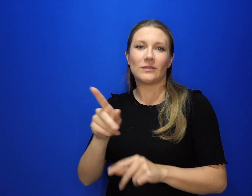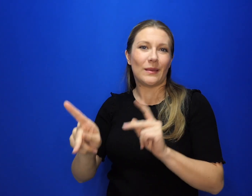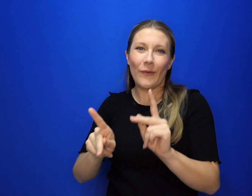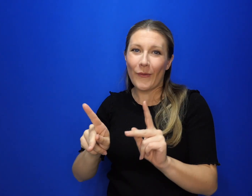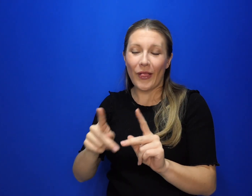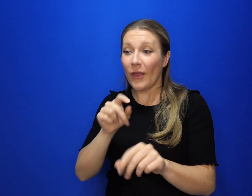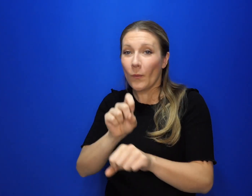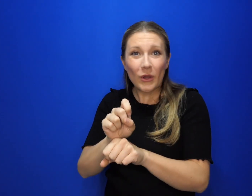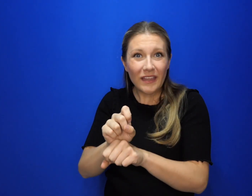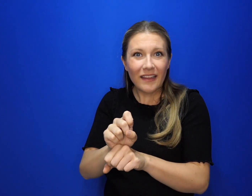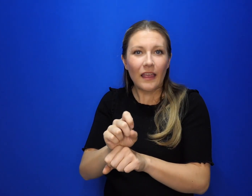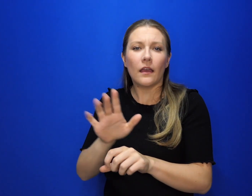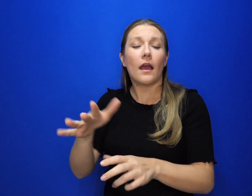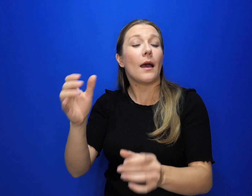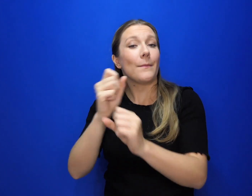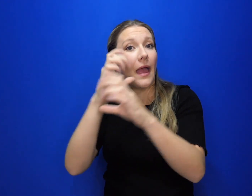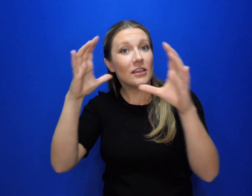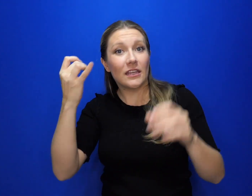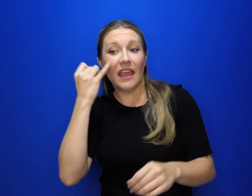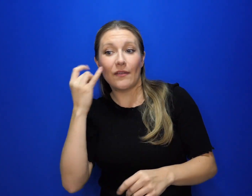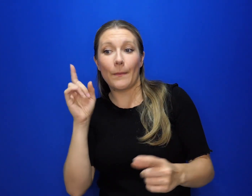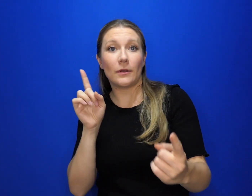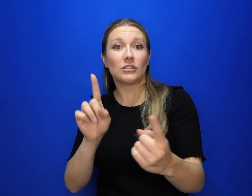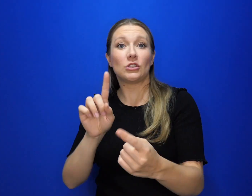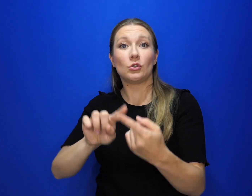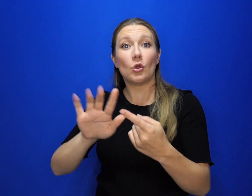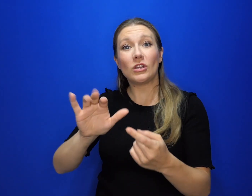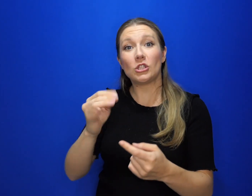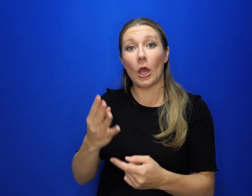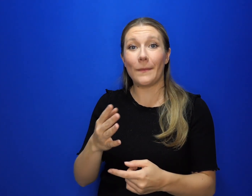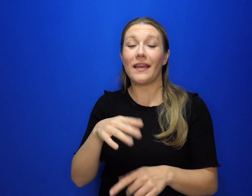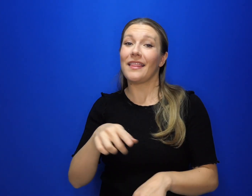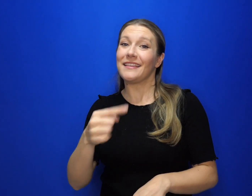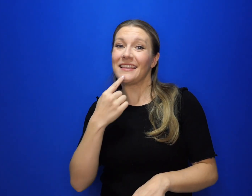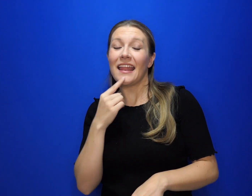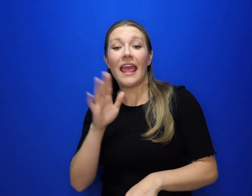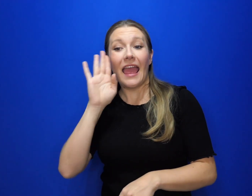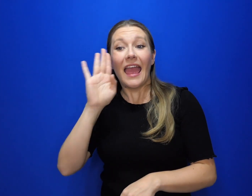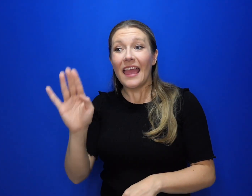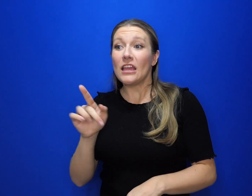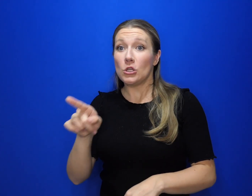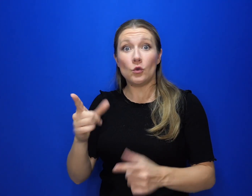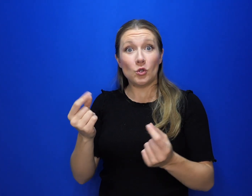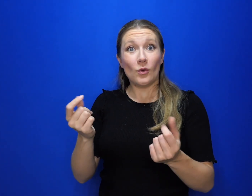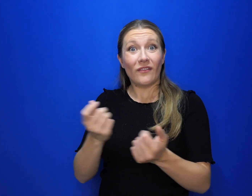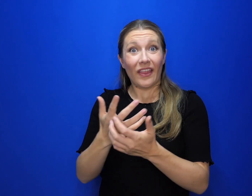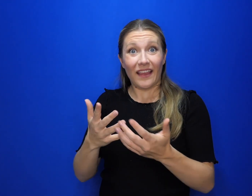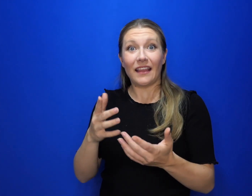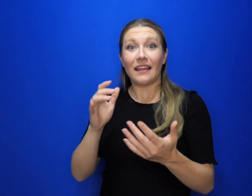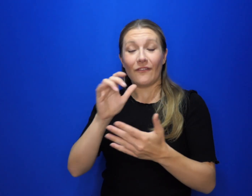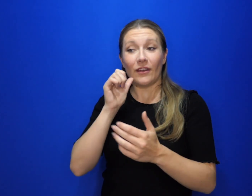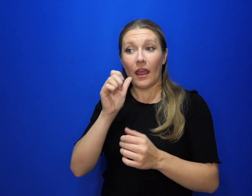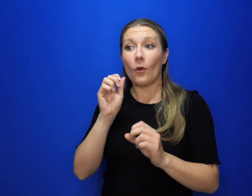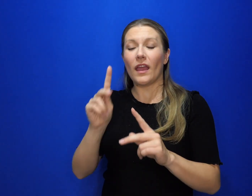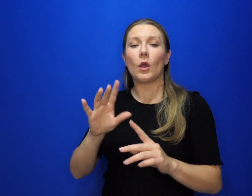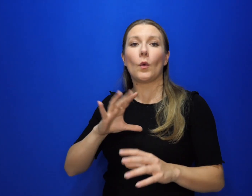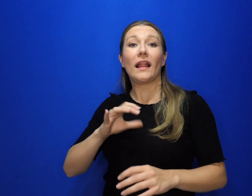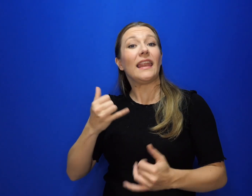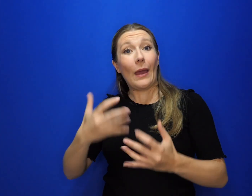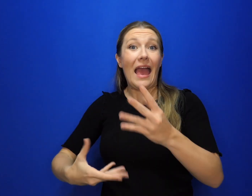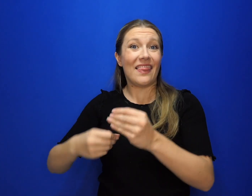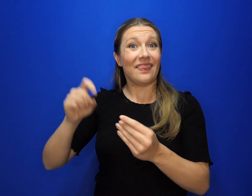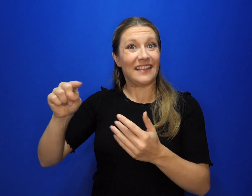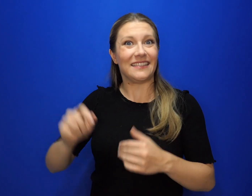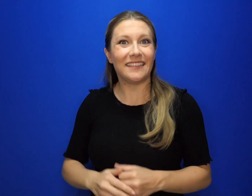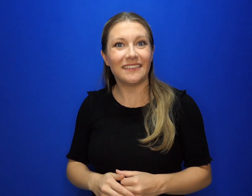people, they're at their job. They're not I mean, imagine if someone came to your job, Jenny, and they were like, hey, this is all the things you do every day. That's great. Here's what else